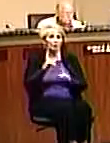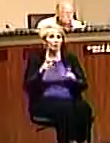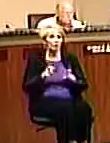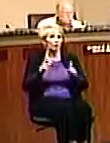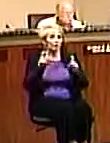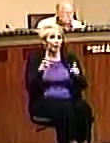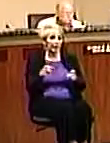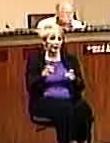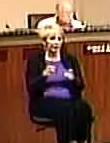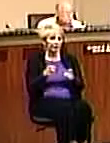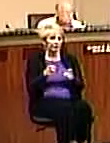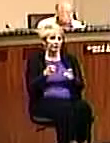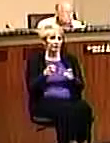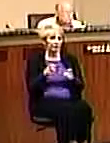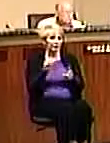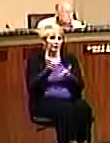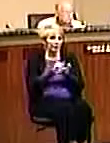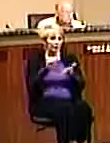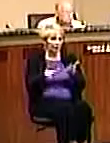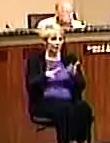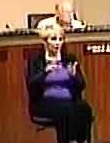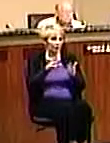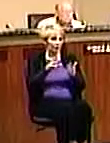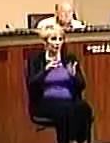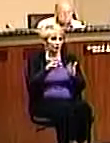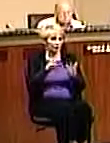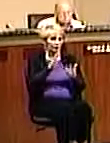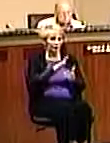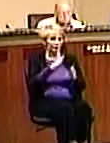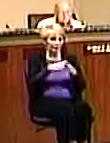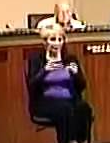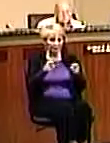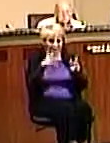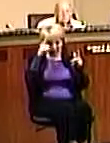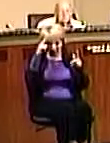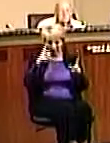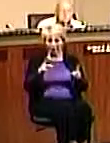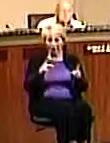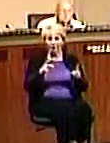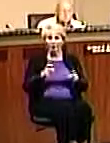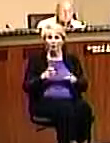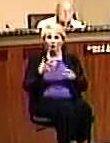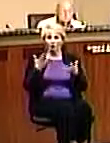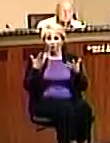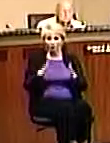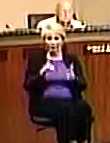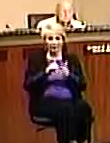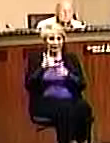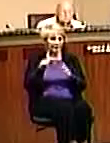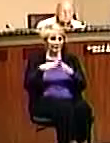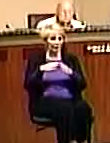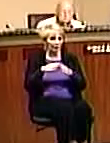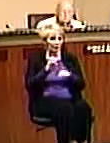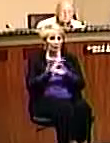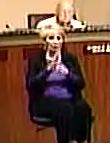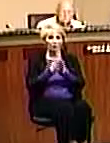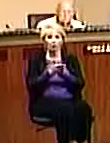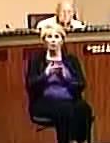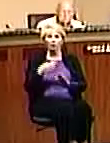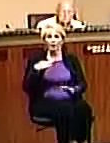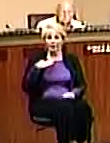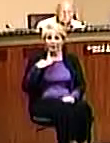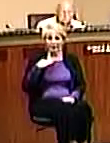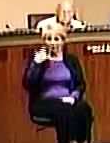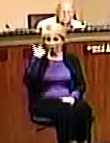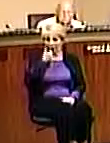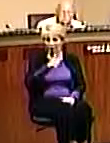providing that, by eliminating the discretion of the city manager and simply providing that once any city employee becomes a candidate